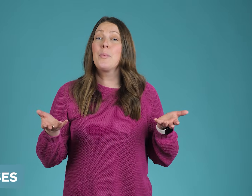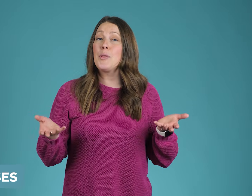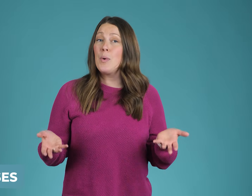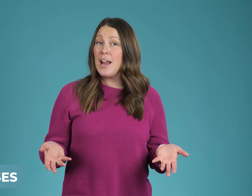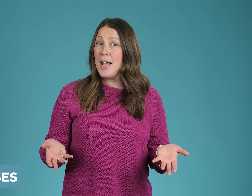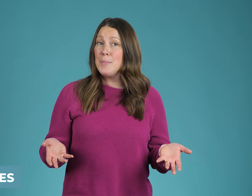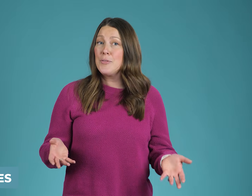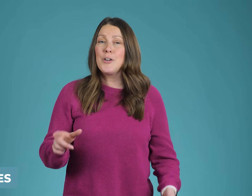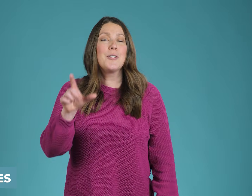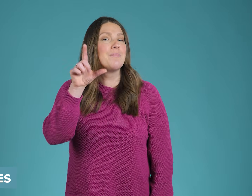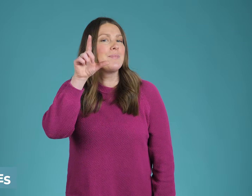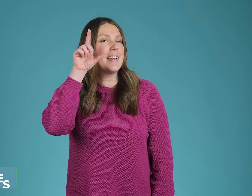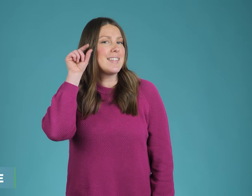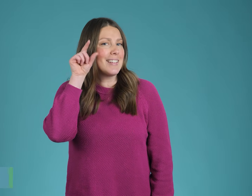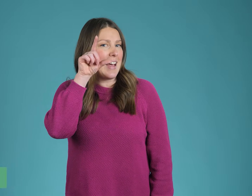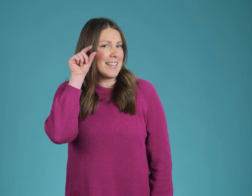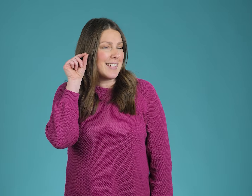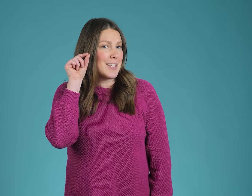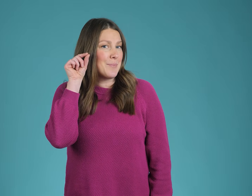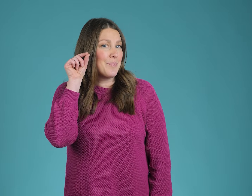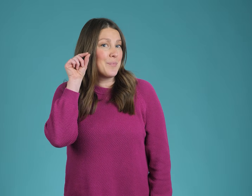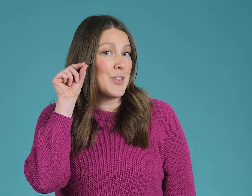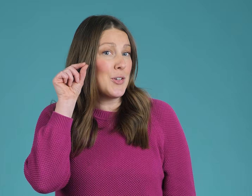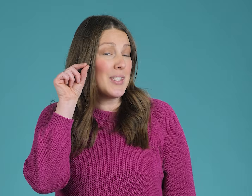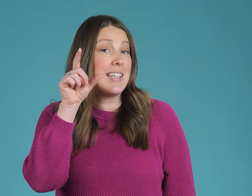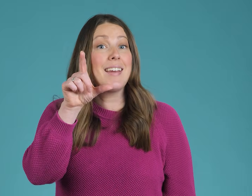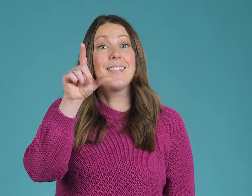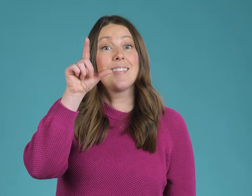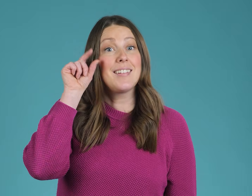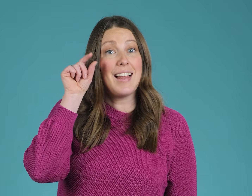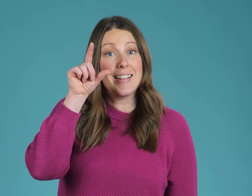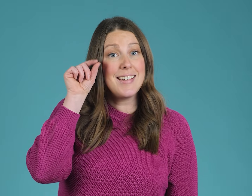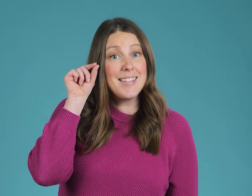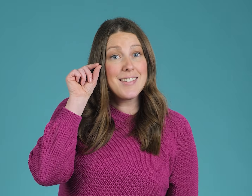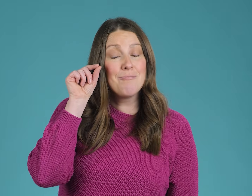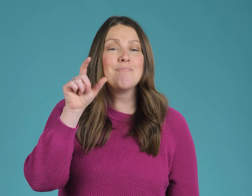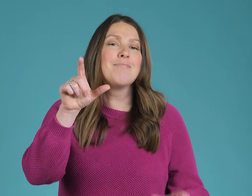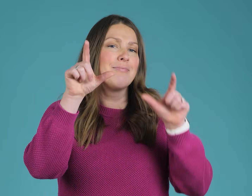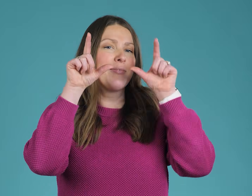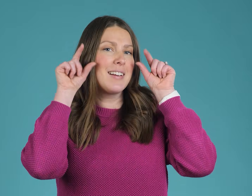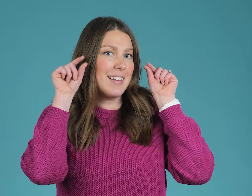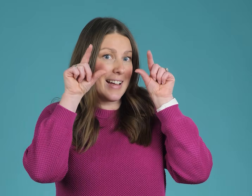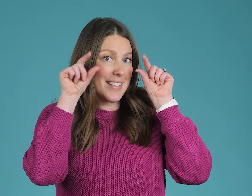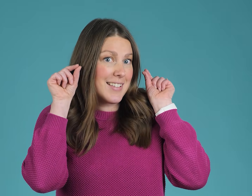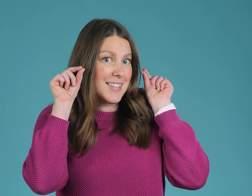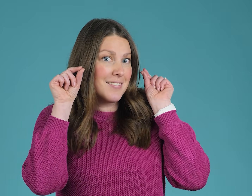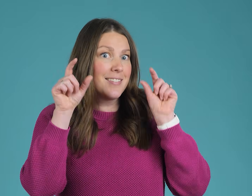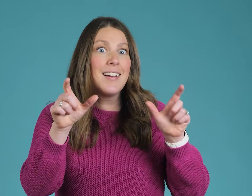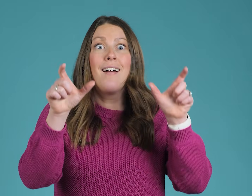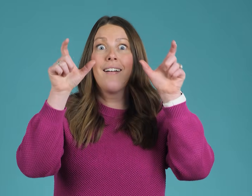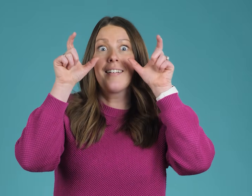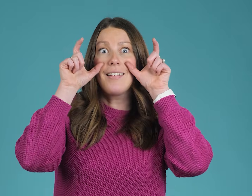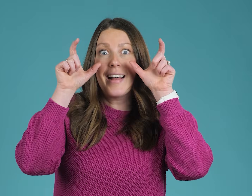the one I prefer is glasses. You'll see it. Glasses, glasses,